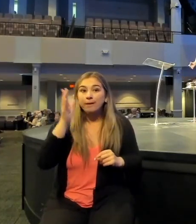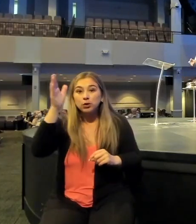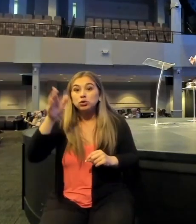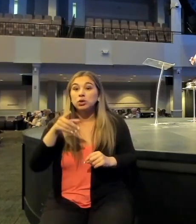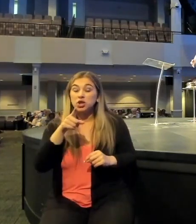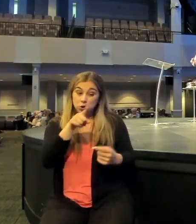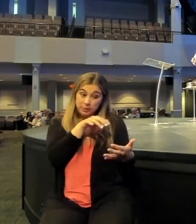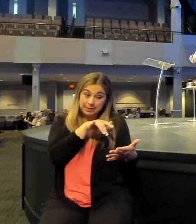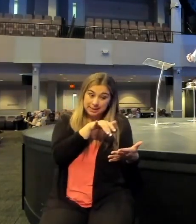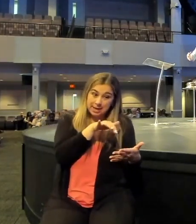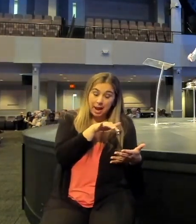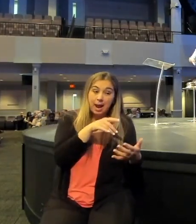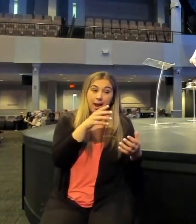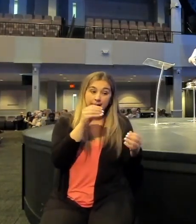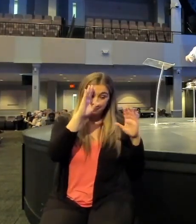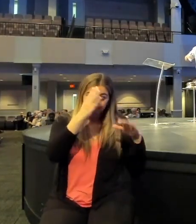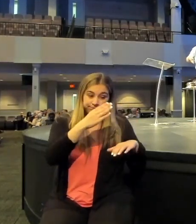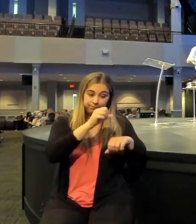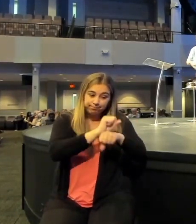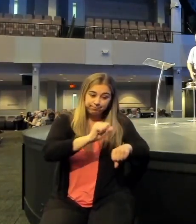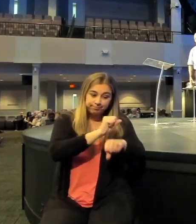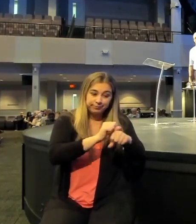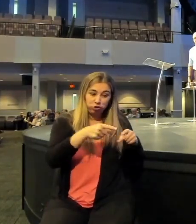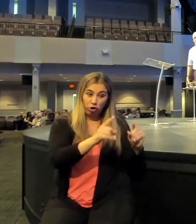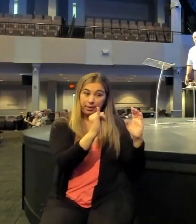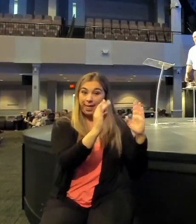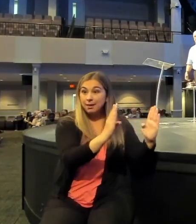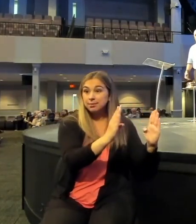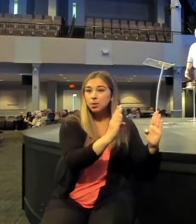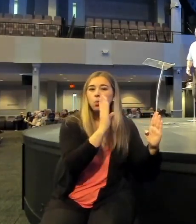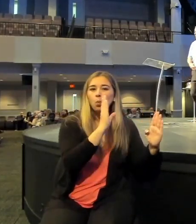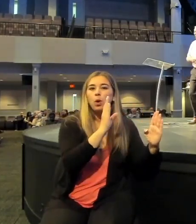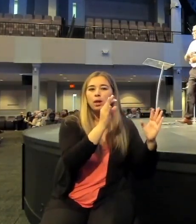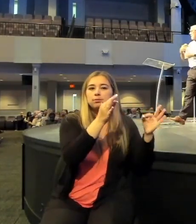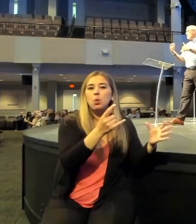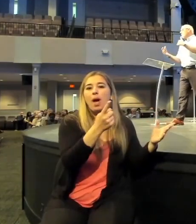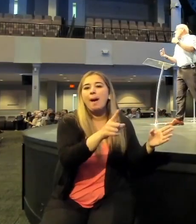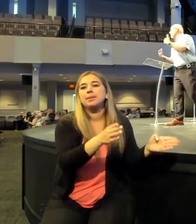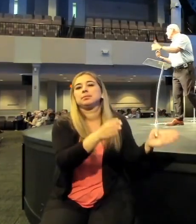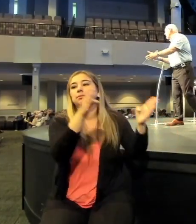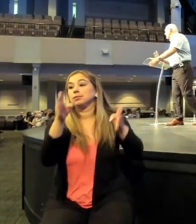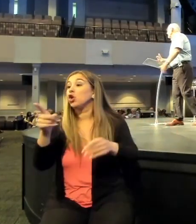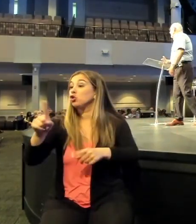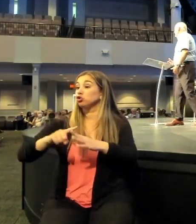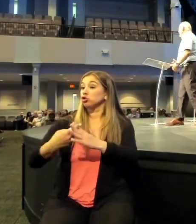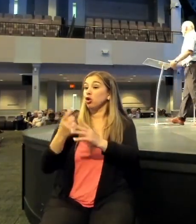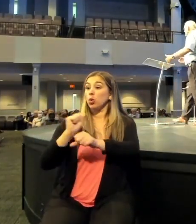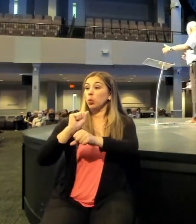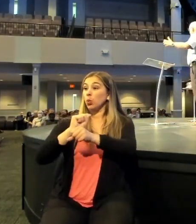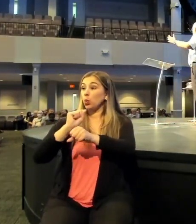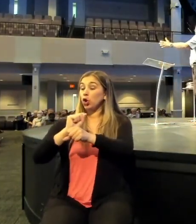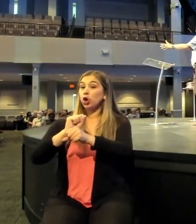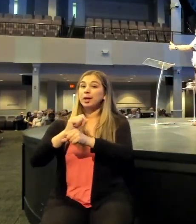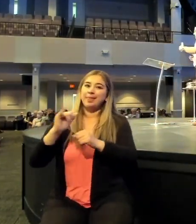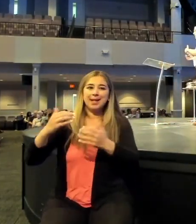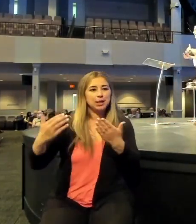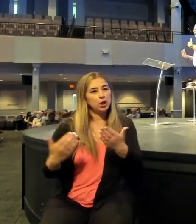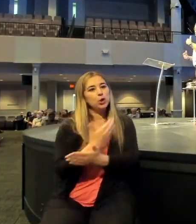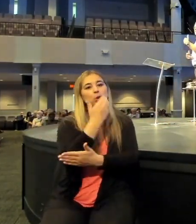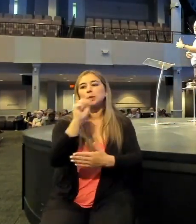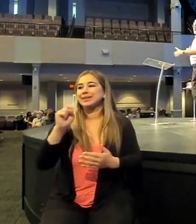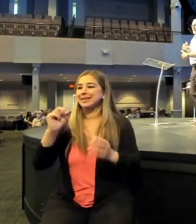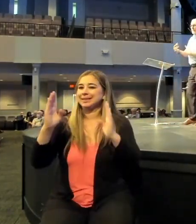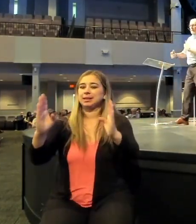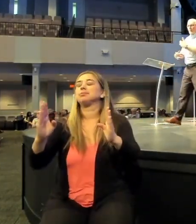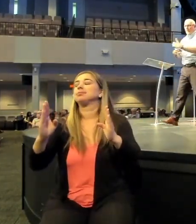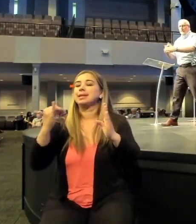hard in that season, in that time of your life? When you first start your career in your life, it's a new season. You're learning